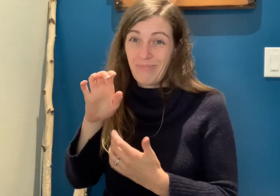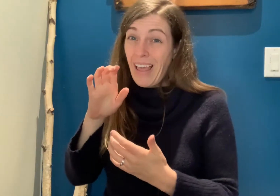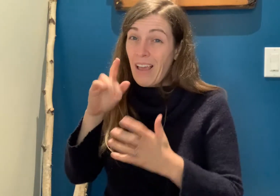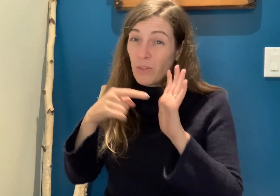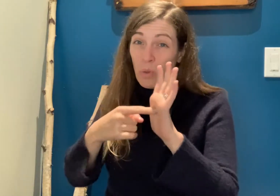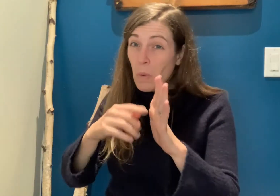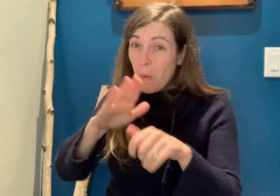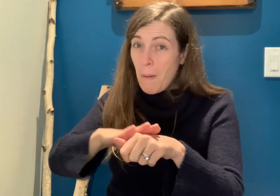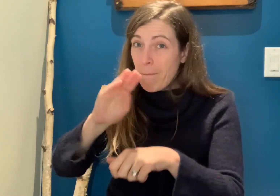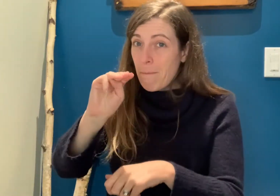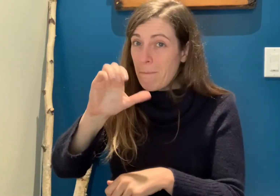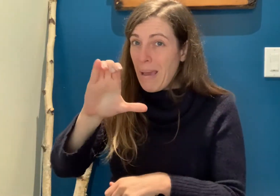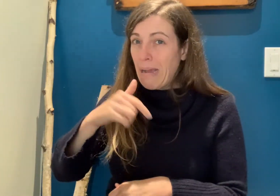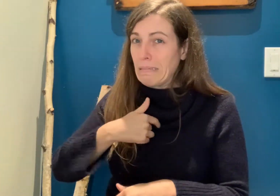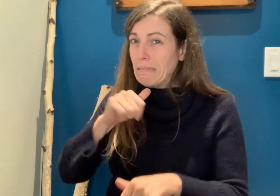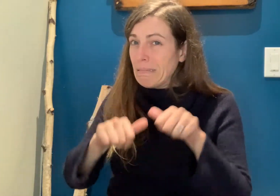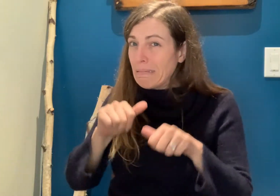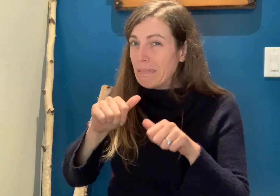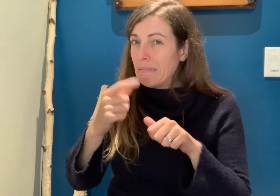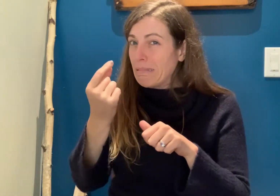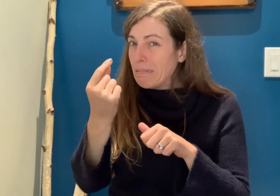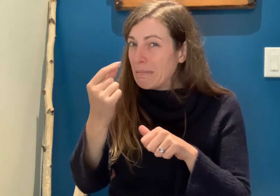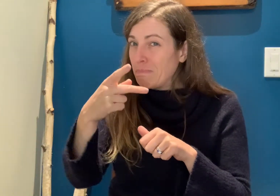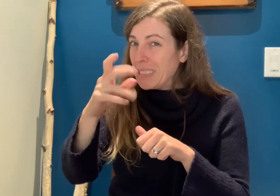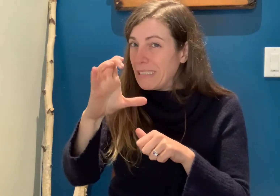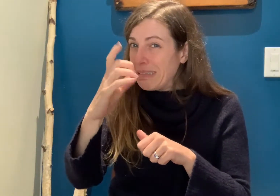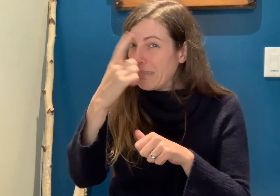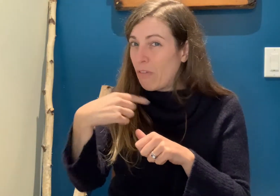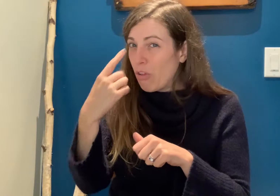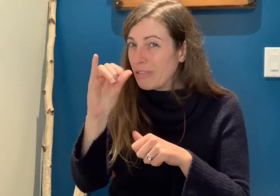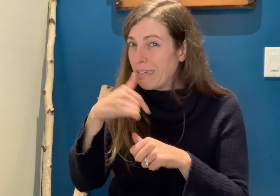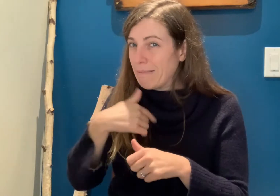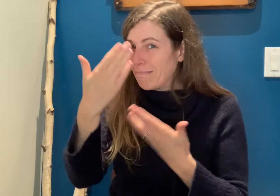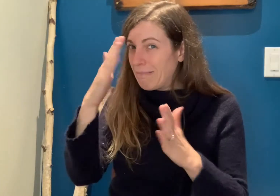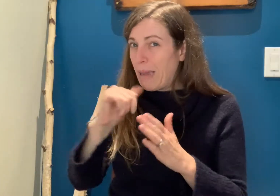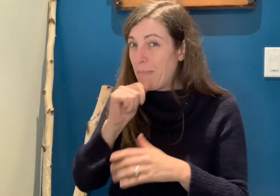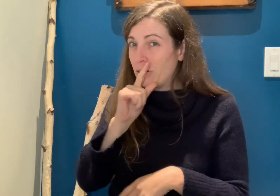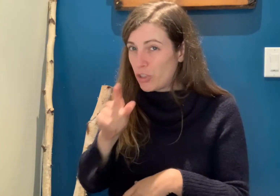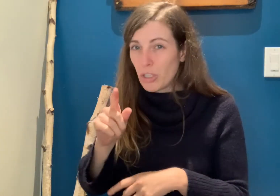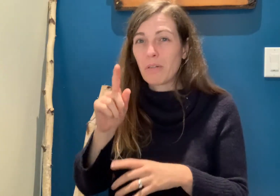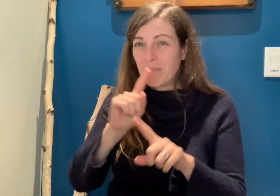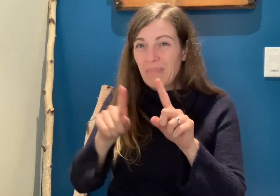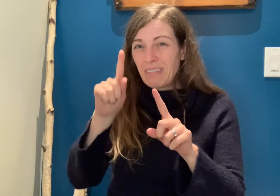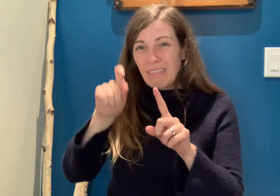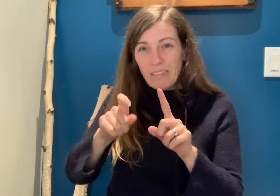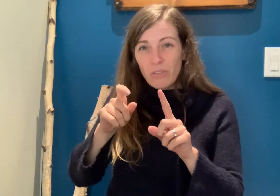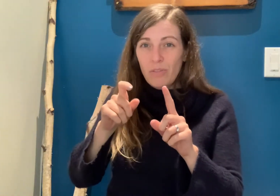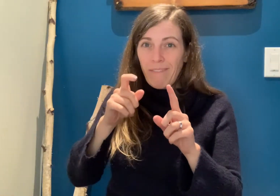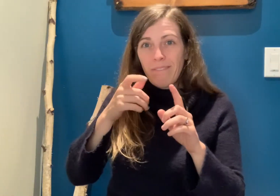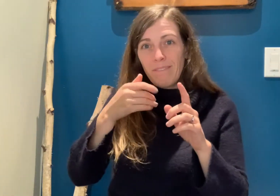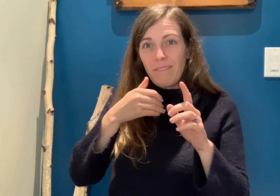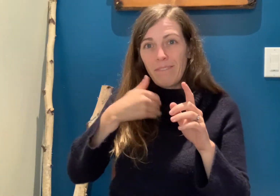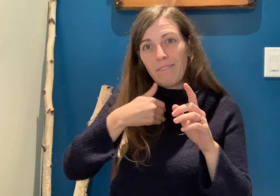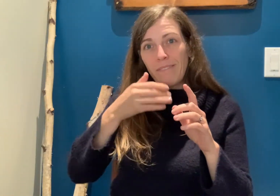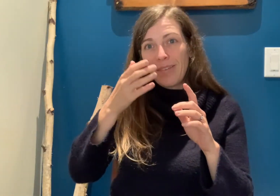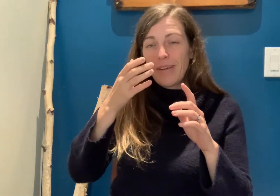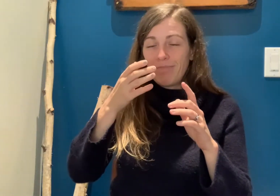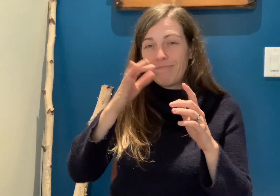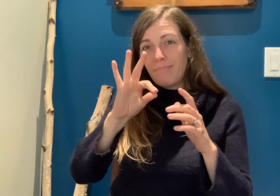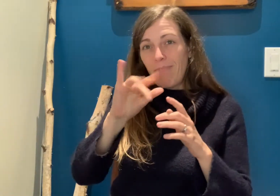show it to you on a Mac. I'm not sure what it should be on a PC, but what you're going to need to do is just find